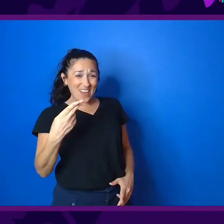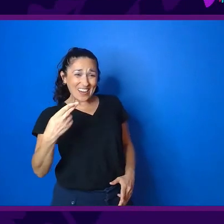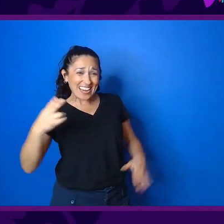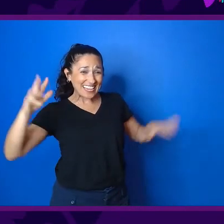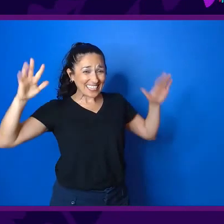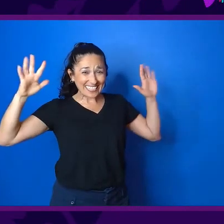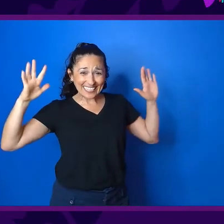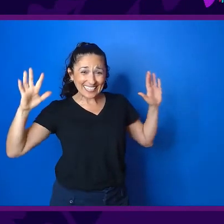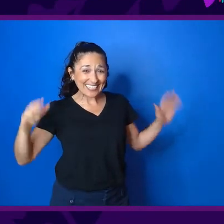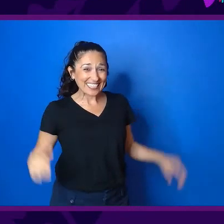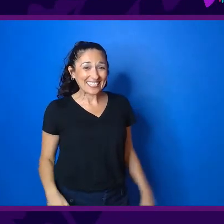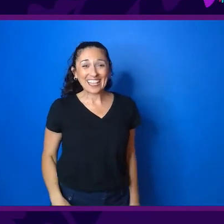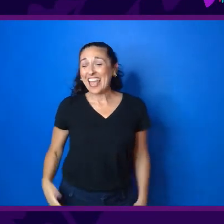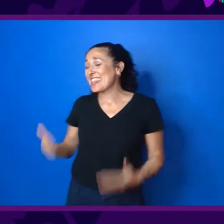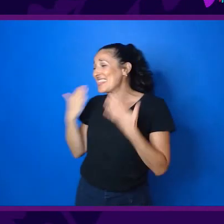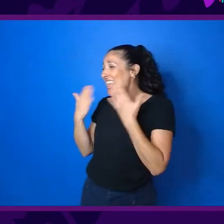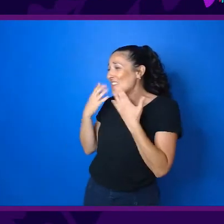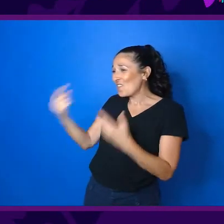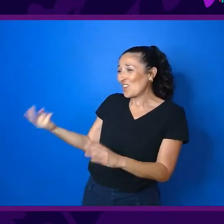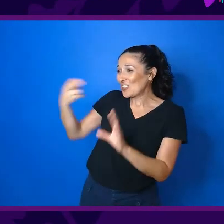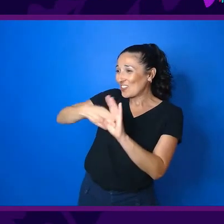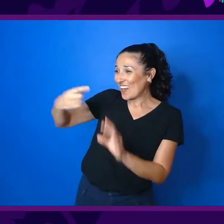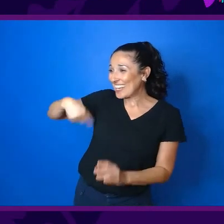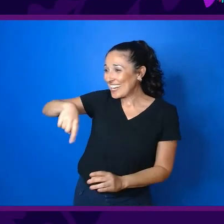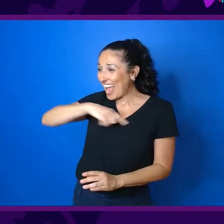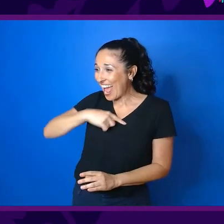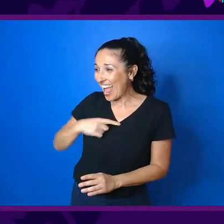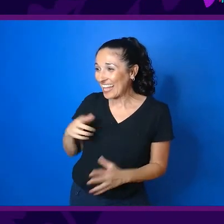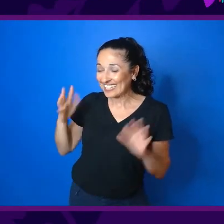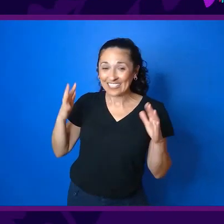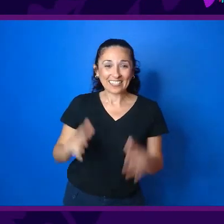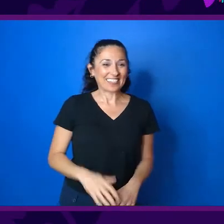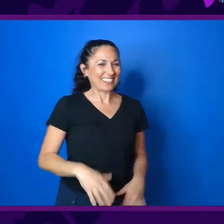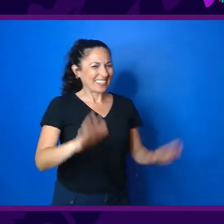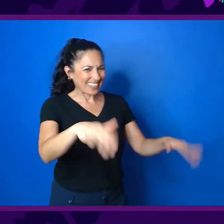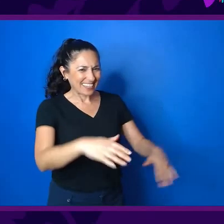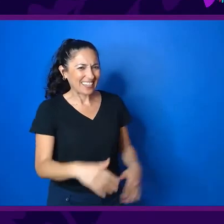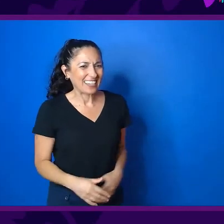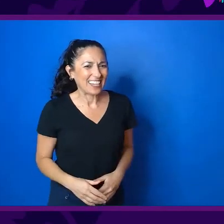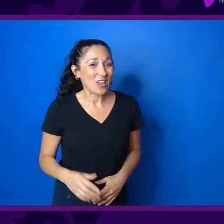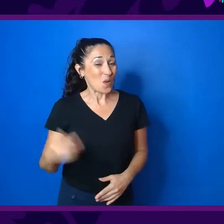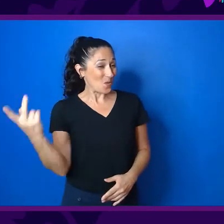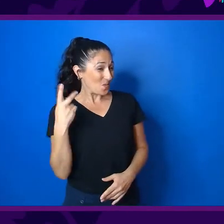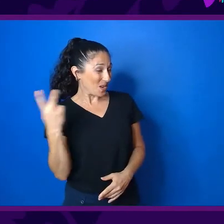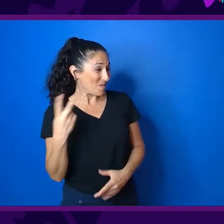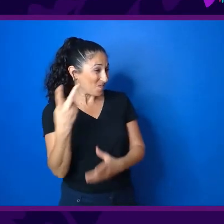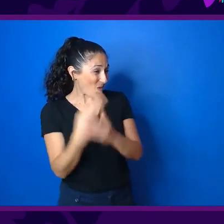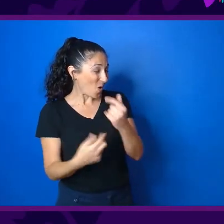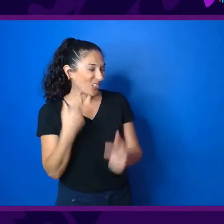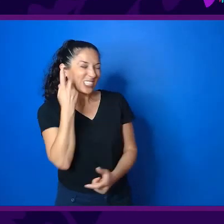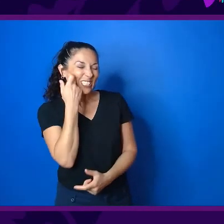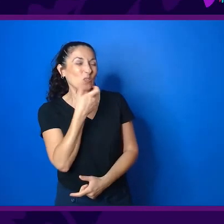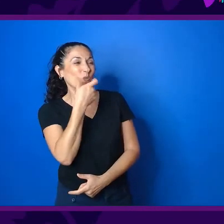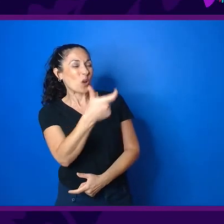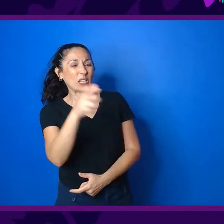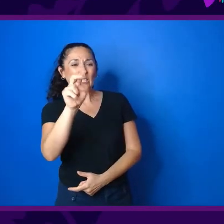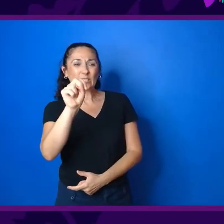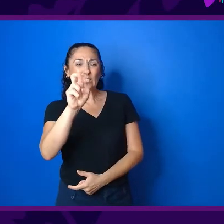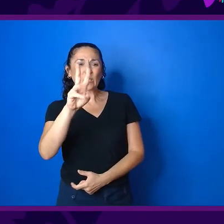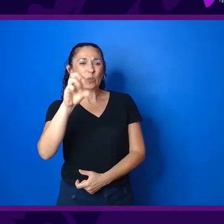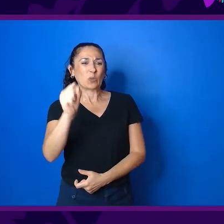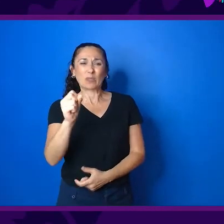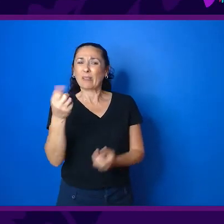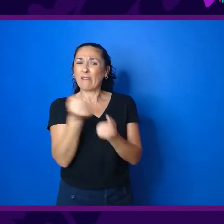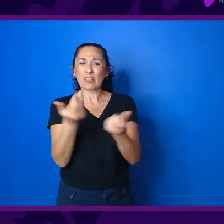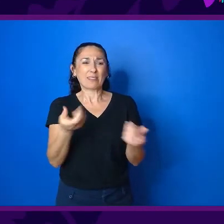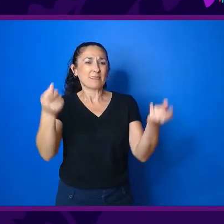are you? Thank you for joining us. Hey, Dolores. Actually, Benjamin and I, we were just watching the news of everything that's unfolding right now, the